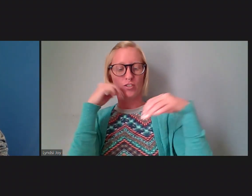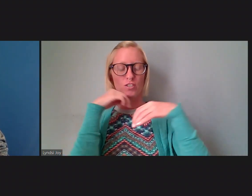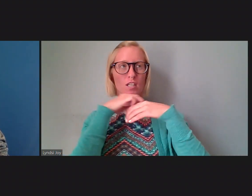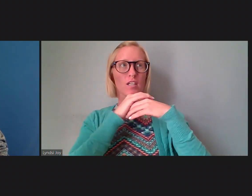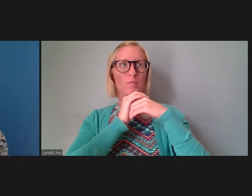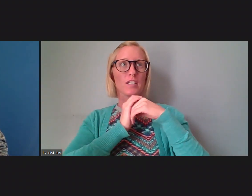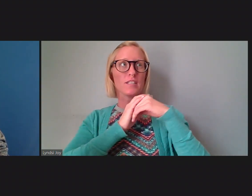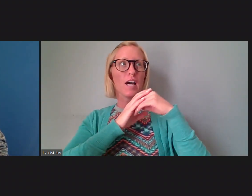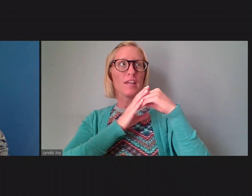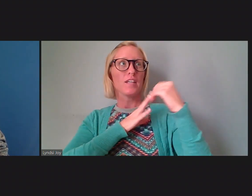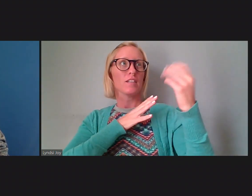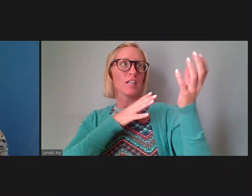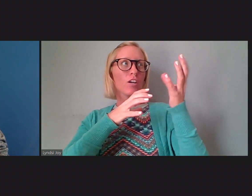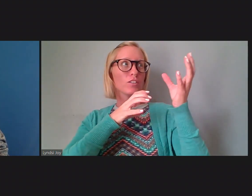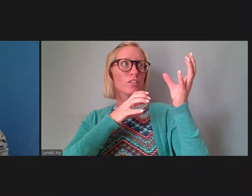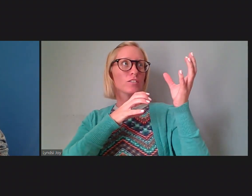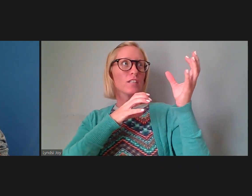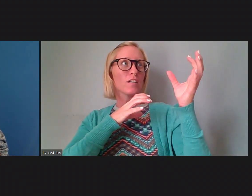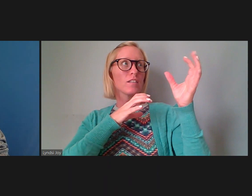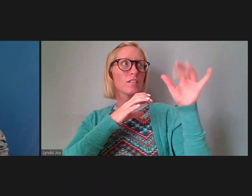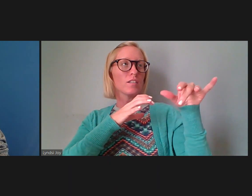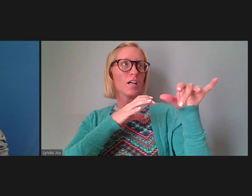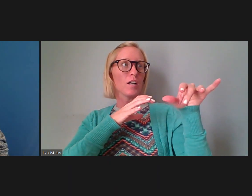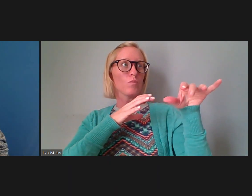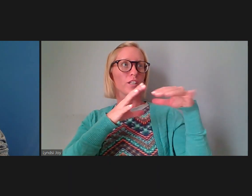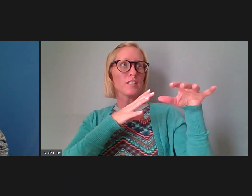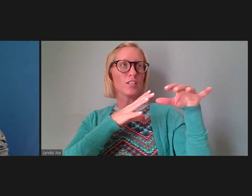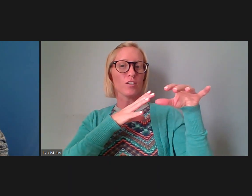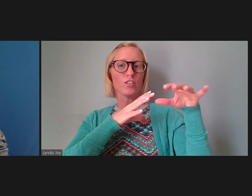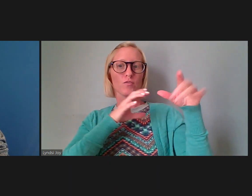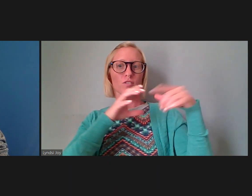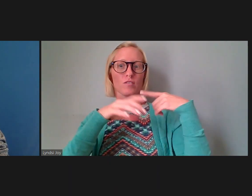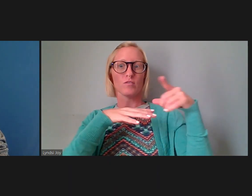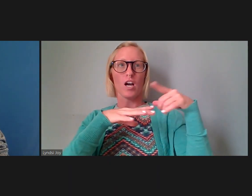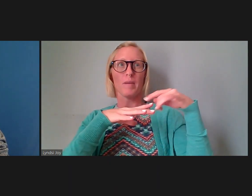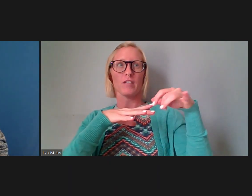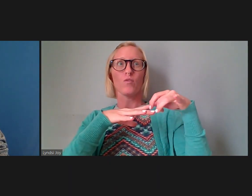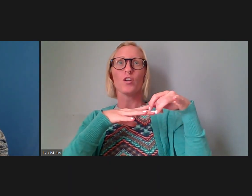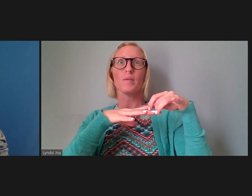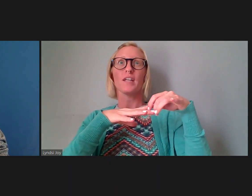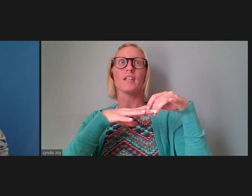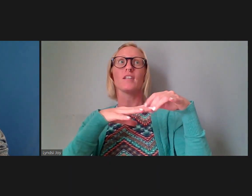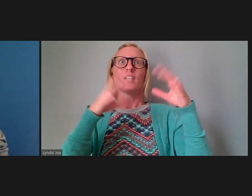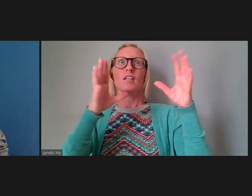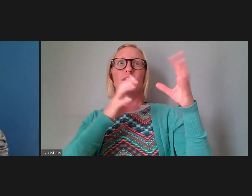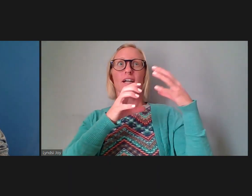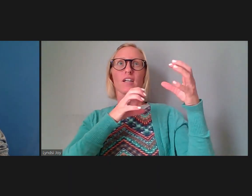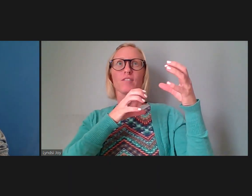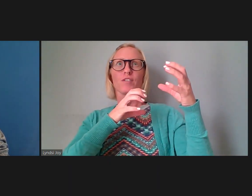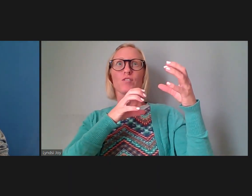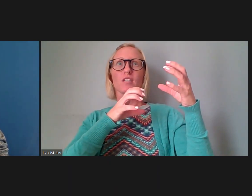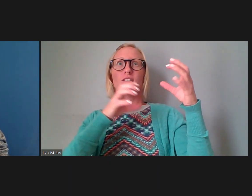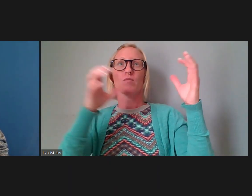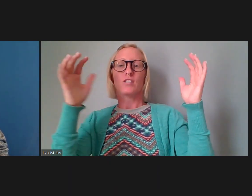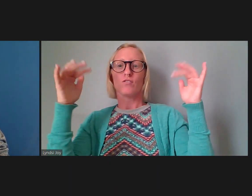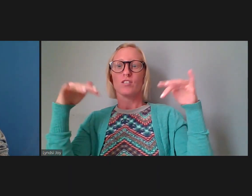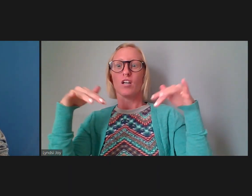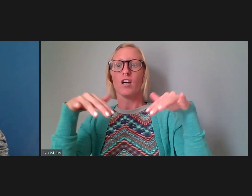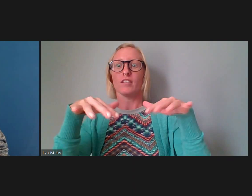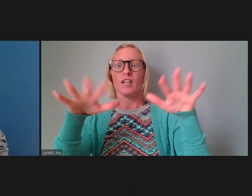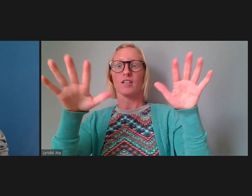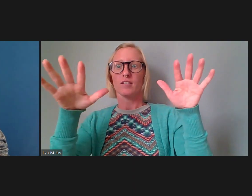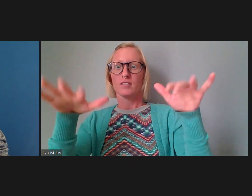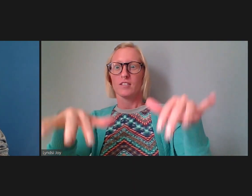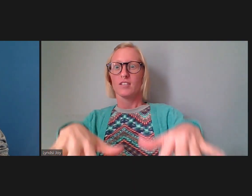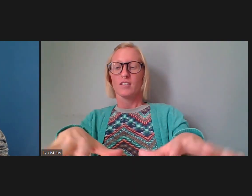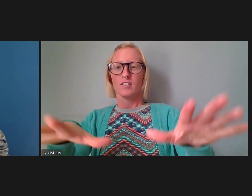about the characters, because I think the characters were easier, to talk back and forth, but then that got confusing because I was still stuck